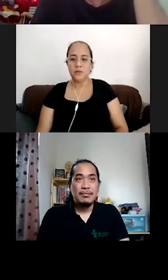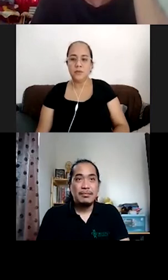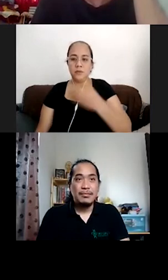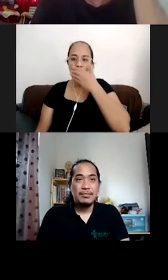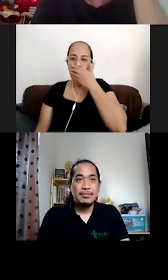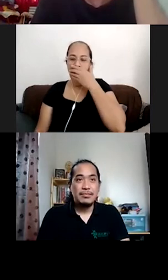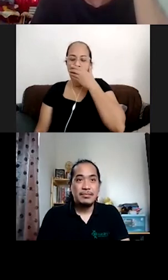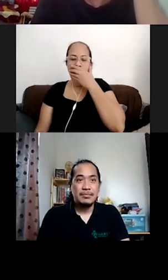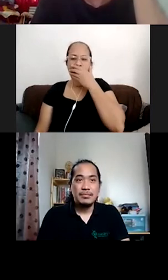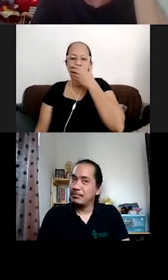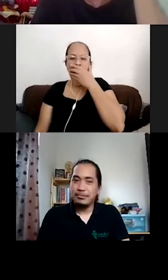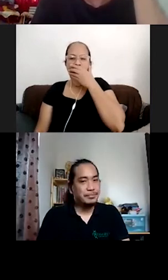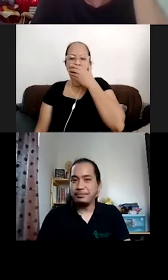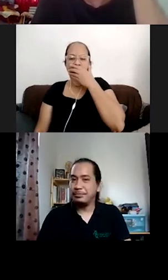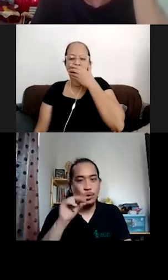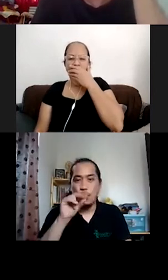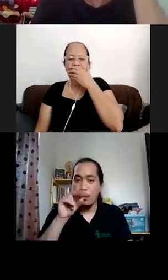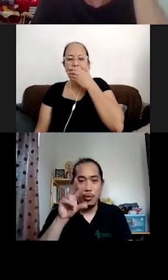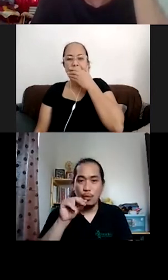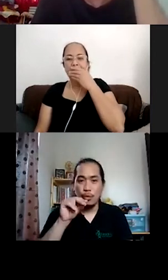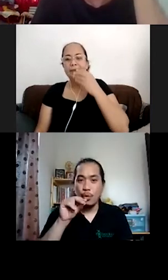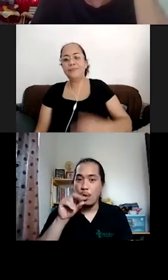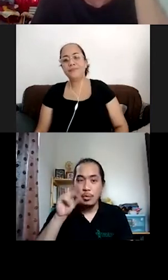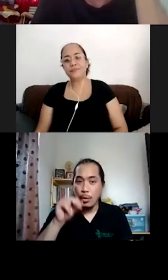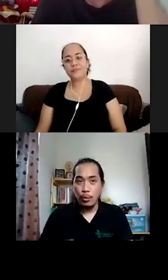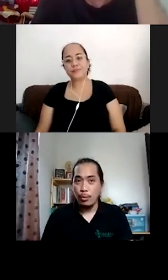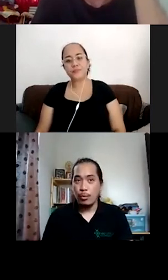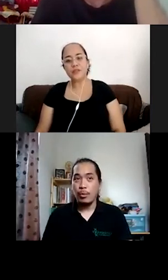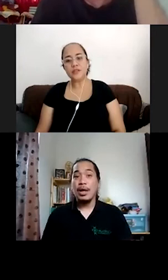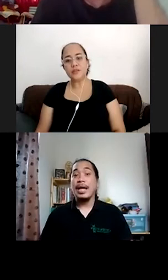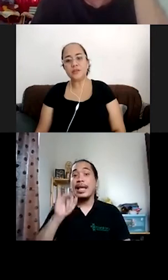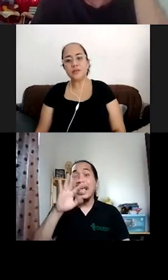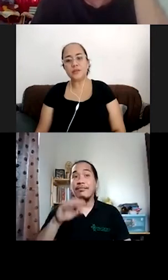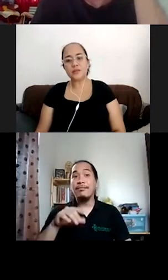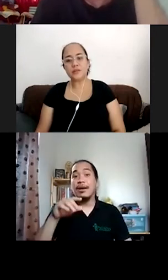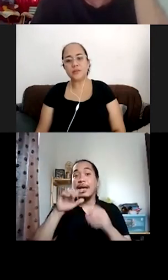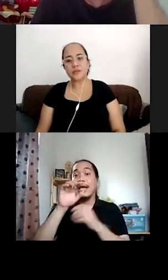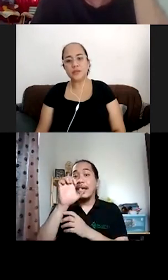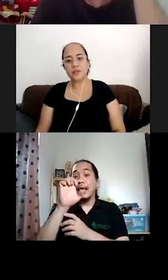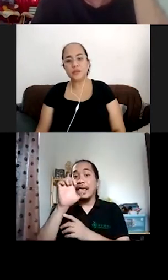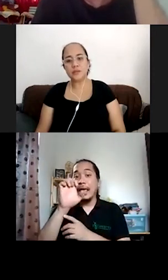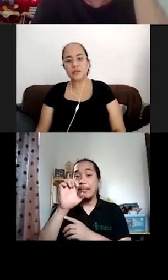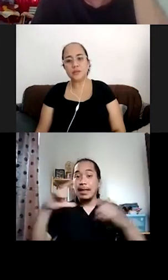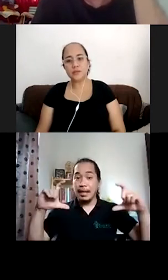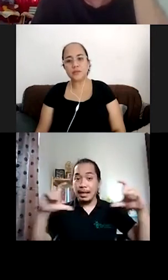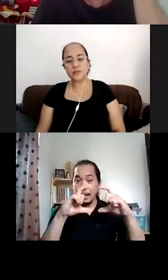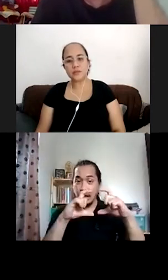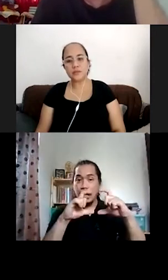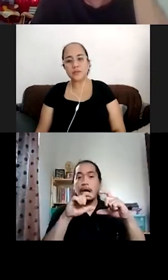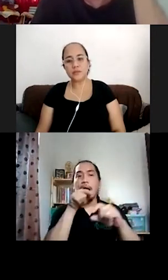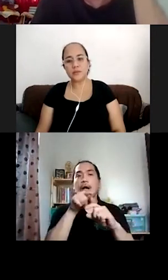But if it's embedded, then what's the answer? A? Or is it still D? Peeves is saying no, no, no, no,